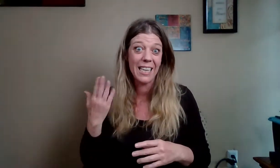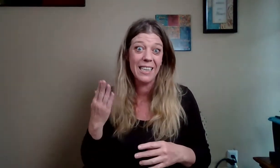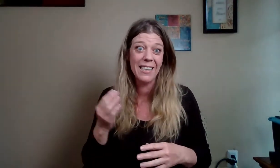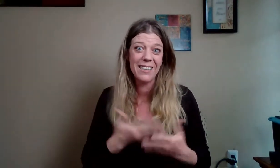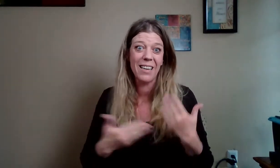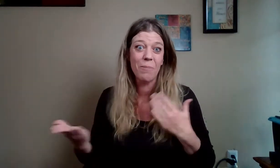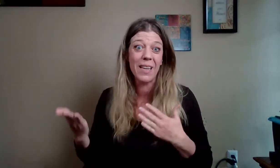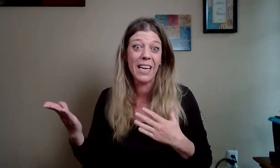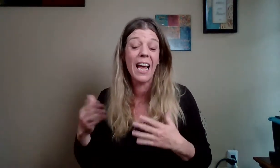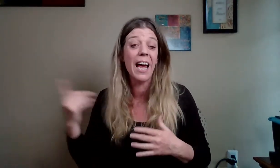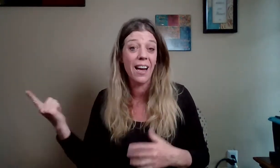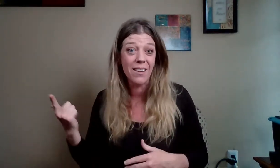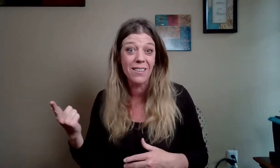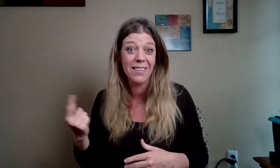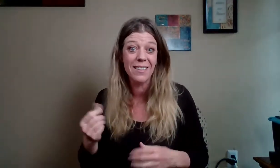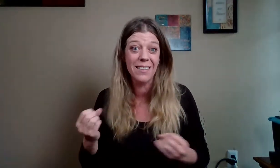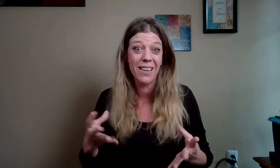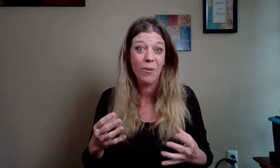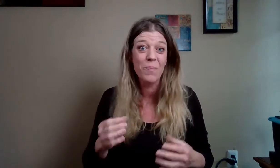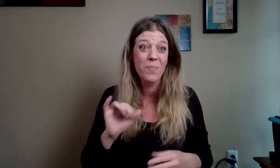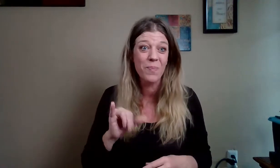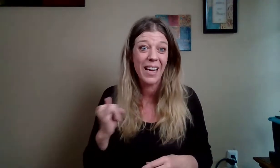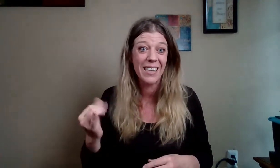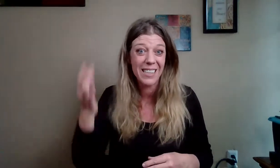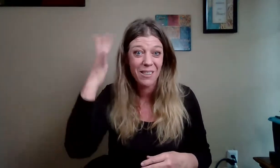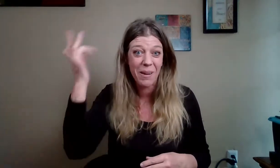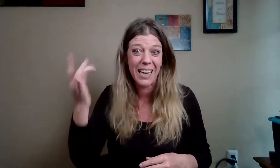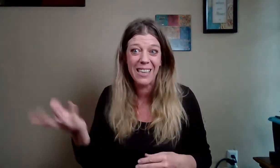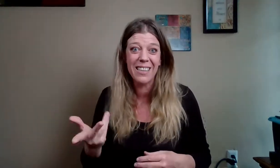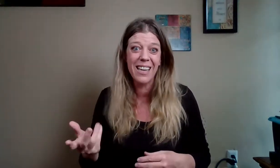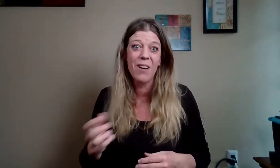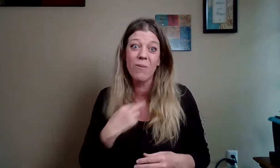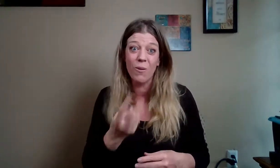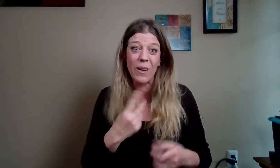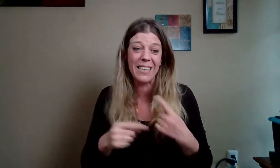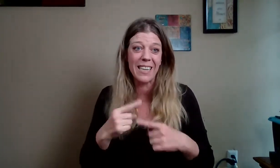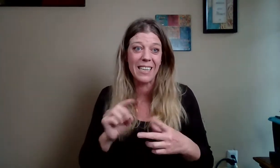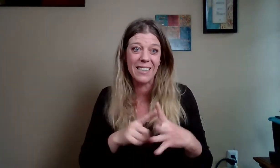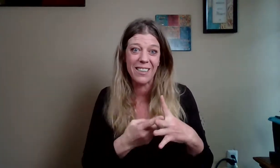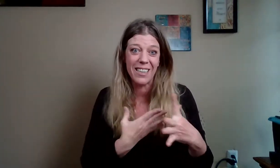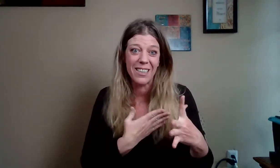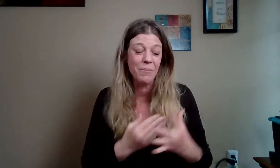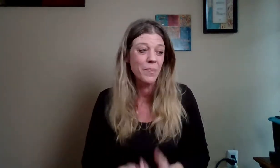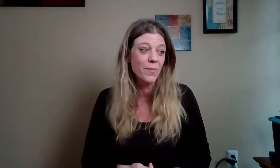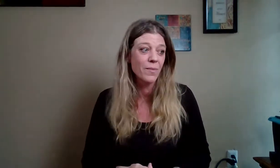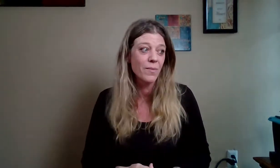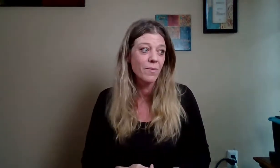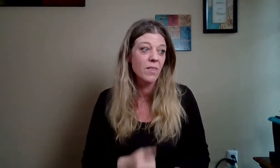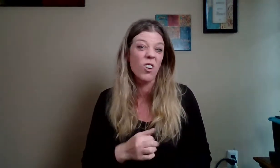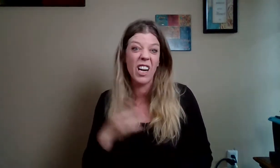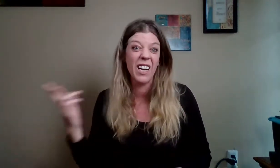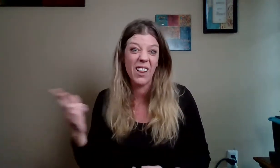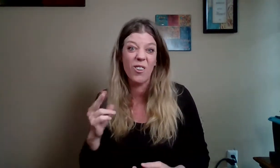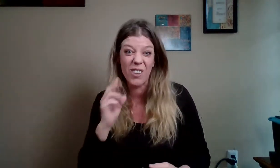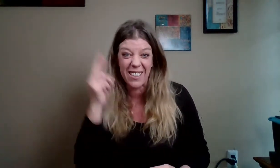needed something else. So that is why voice sign started, for another